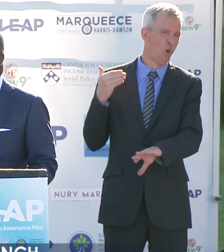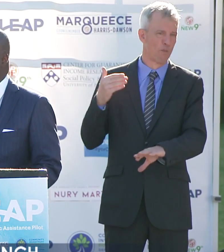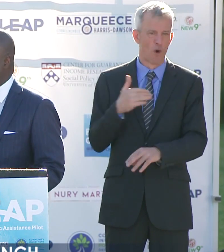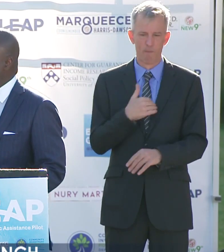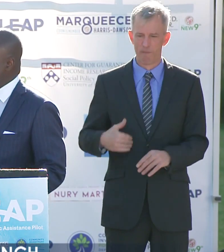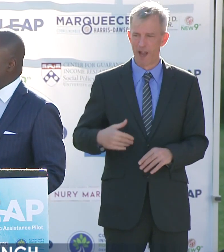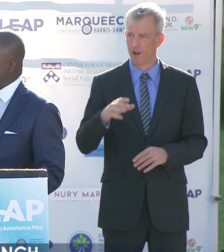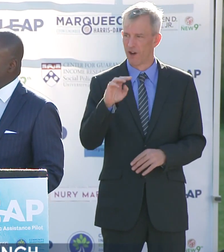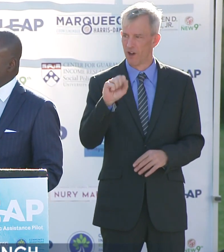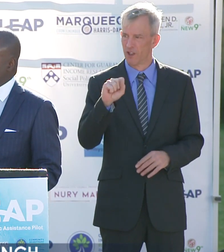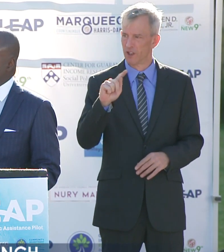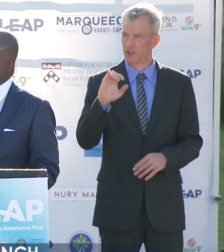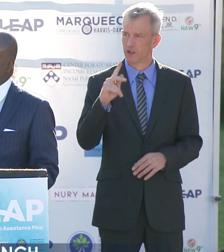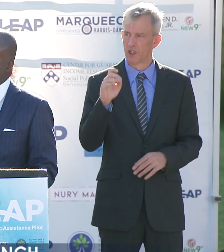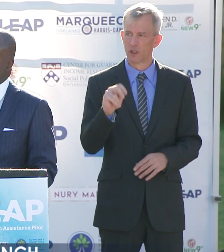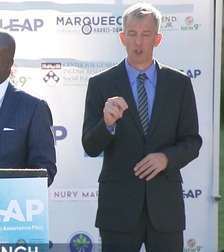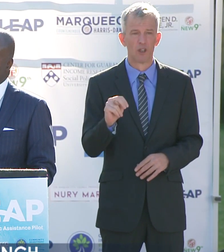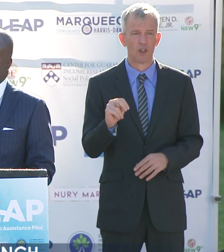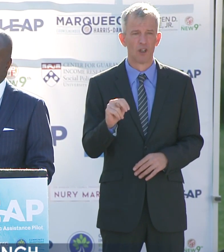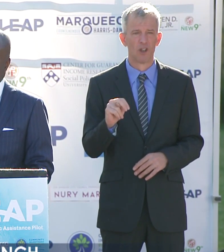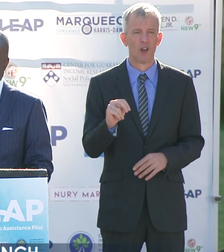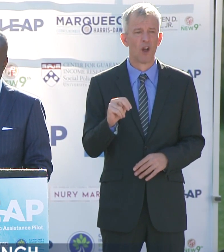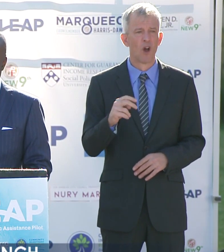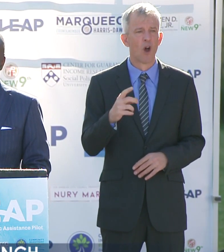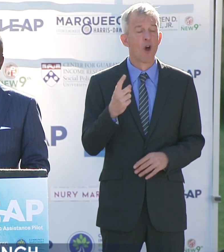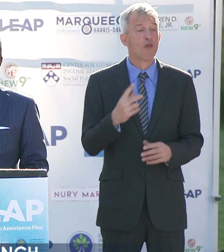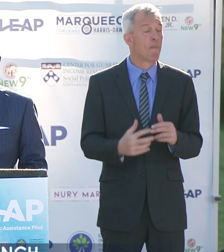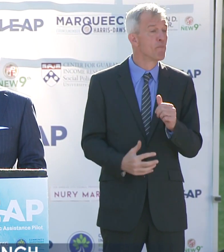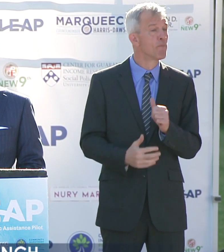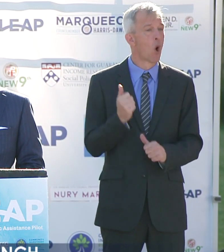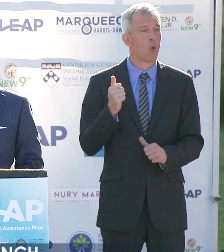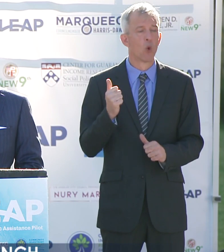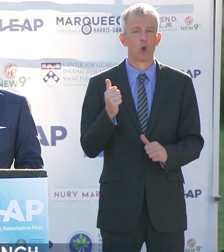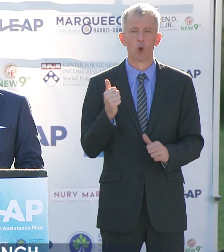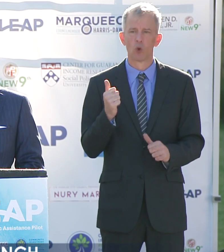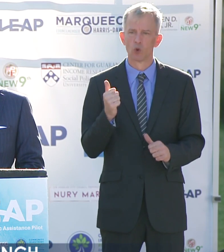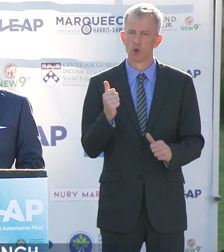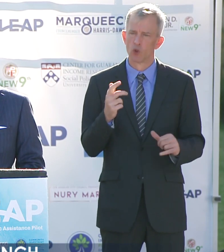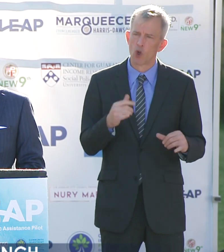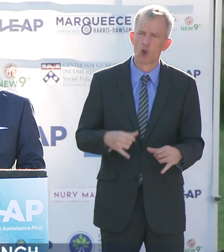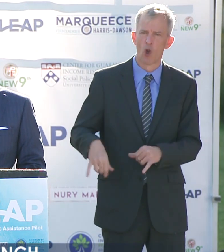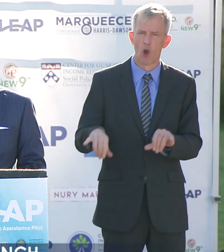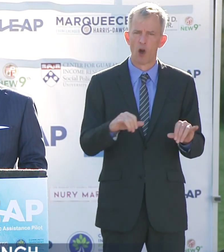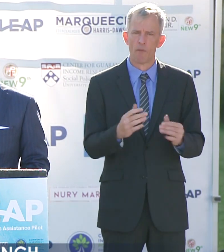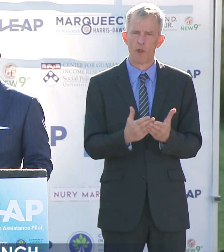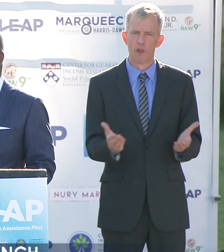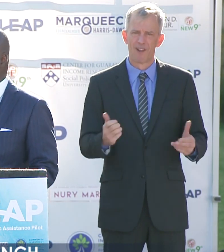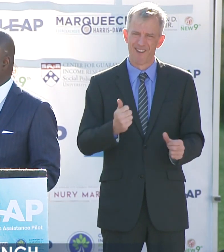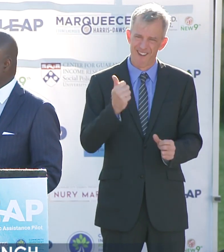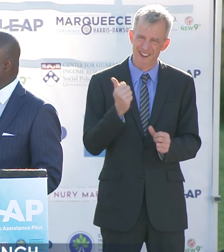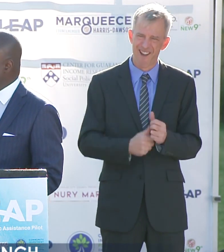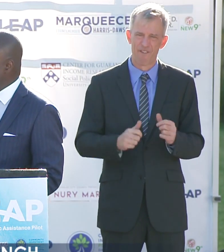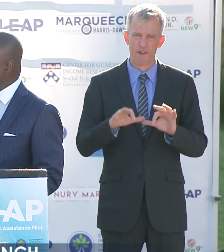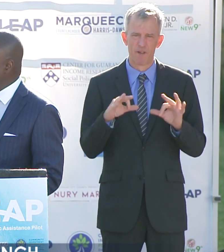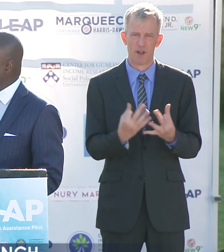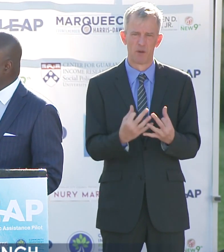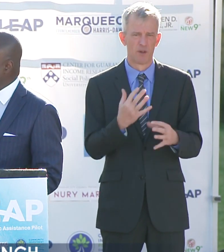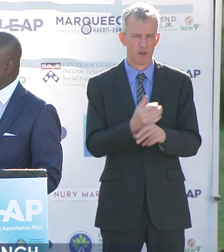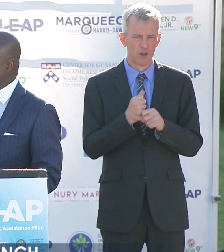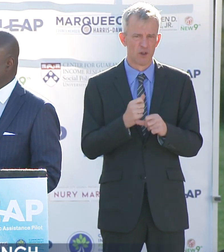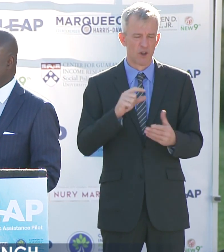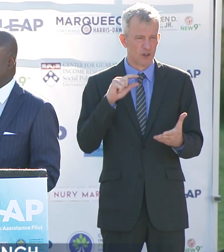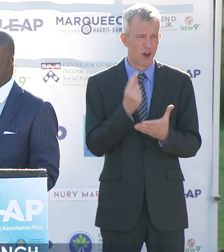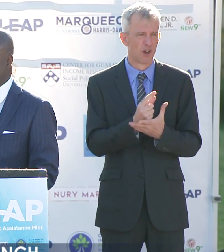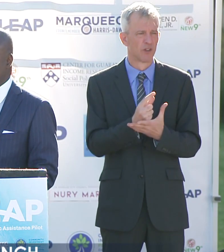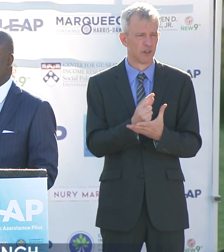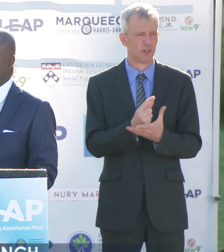Stockton, one of the things I learned is the most common feature of every family that got guaranteed basic